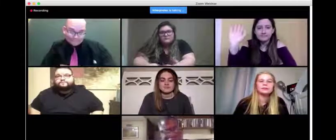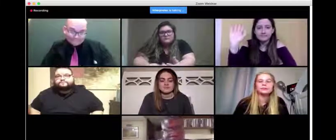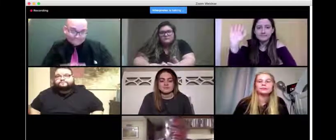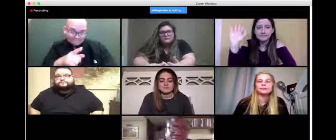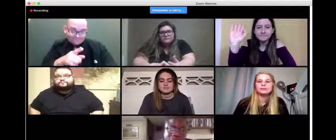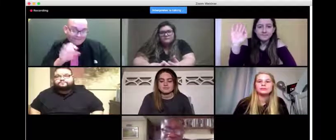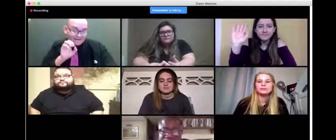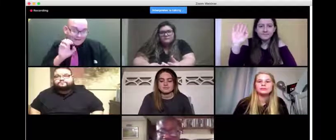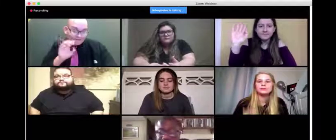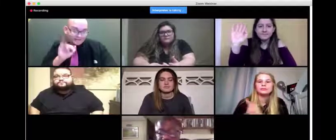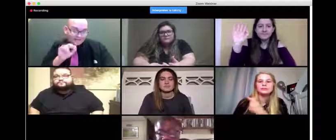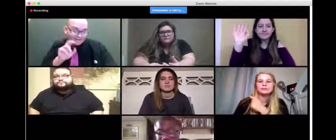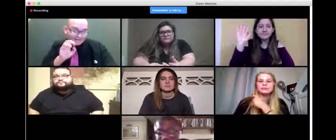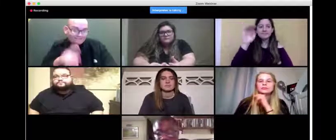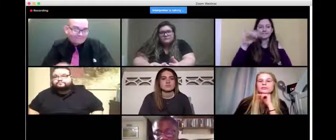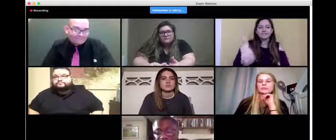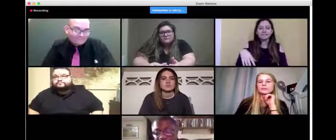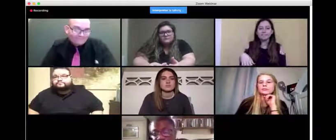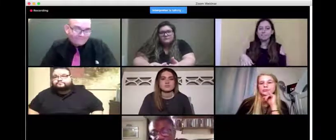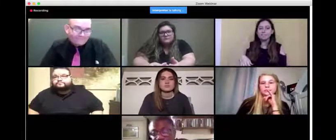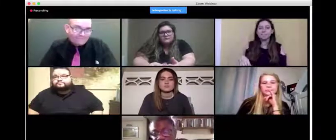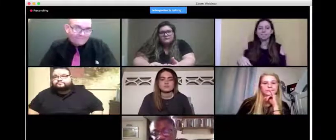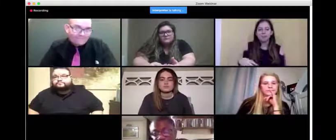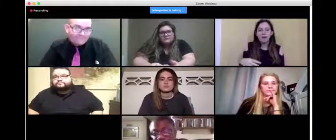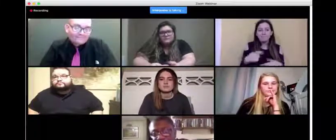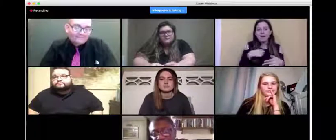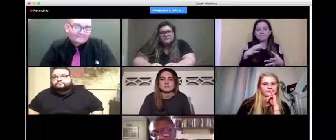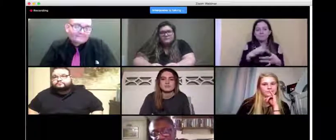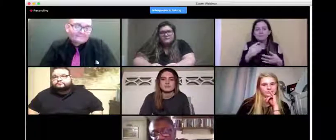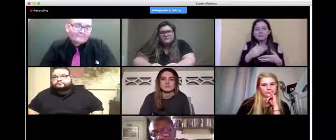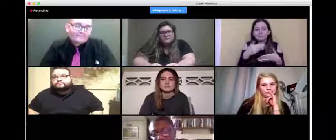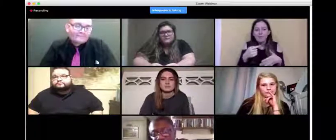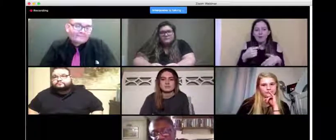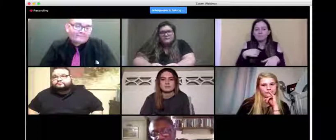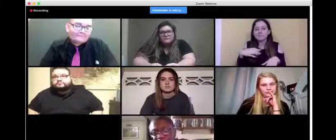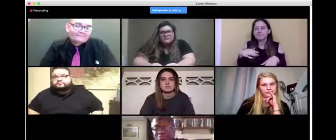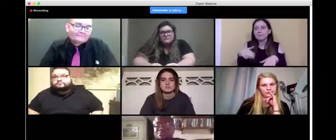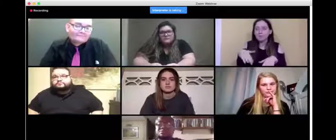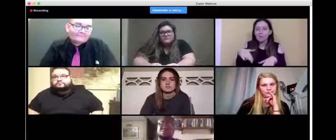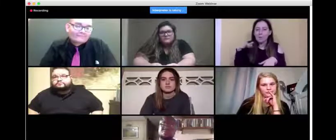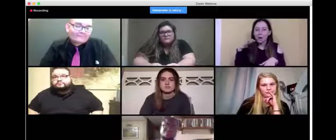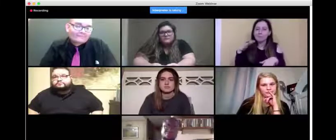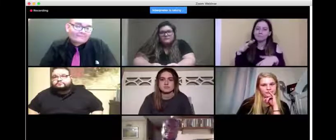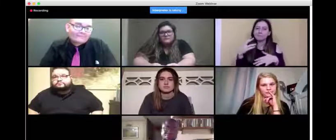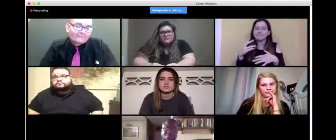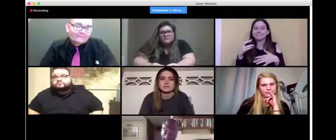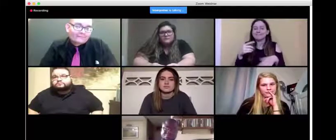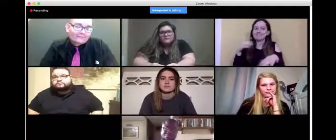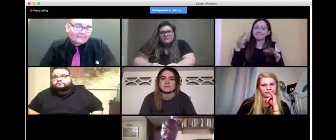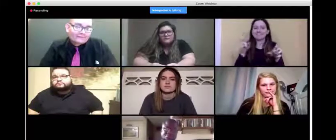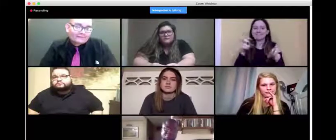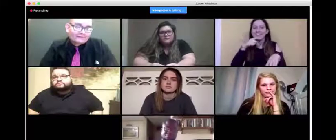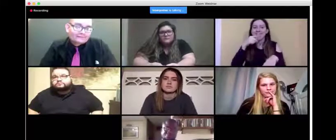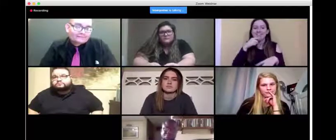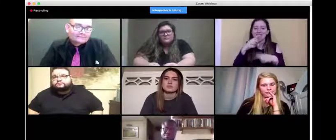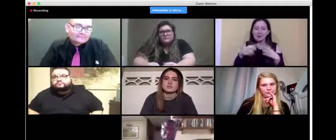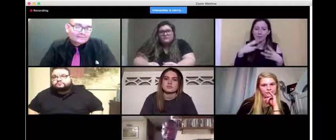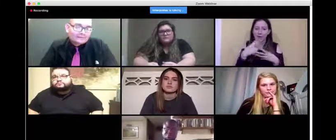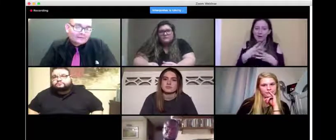My comment, well, in growing up, I was in the hearing world. I wasn't really aware